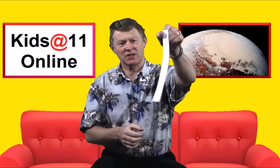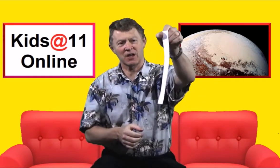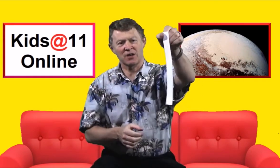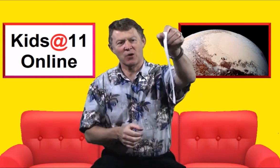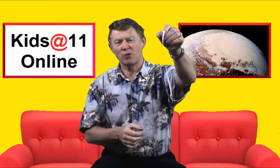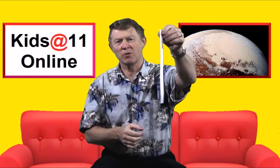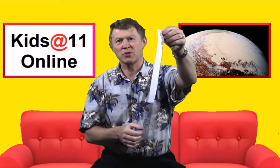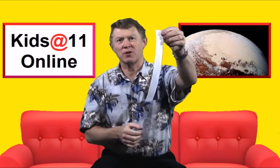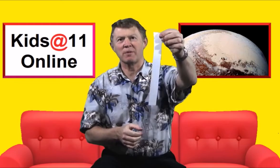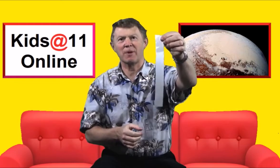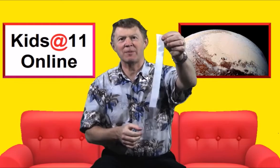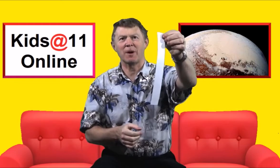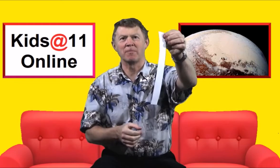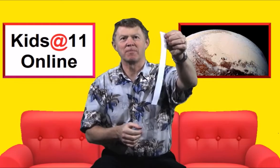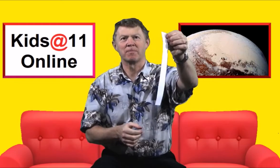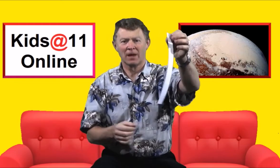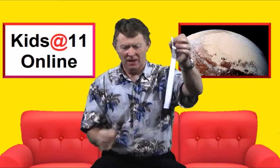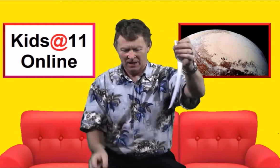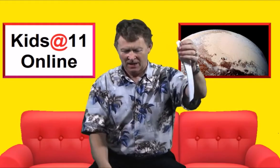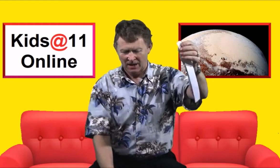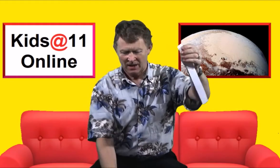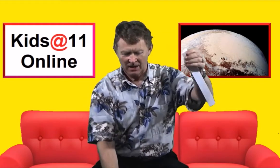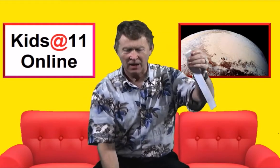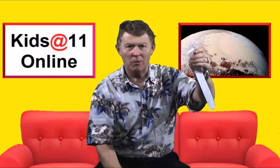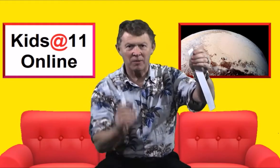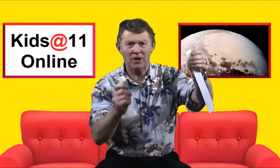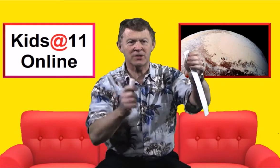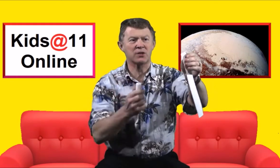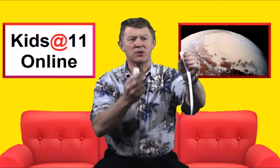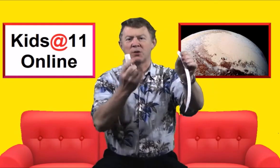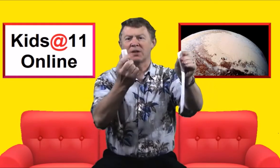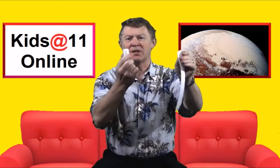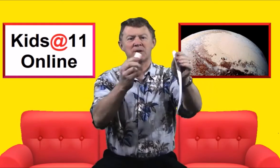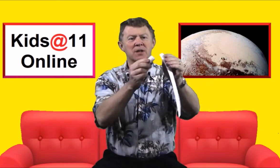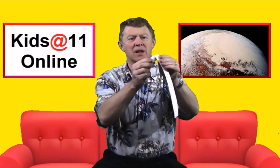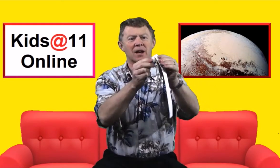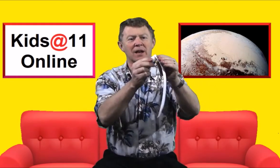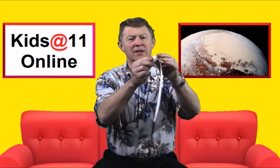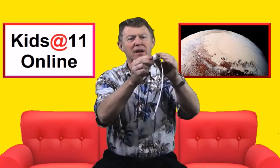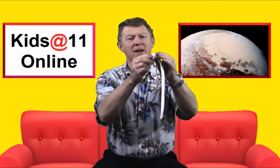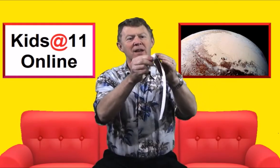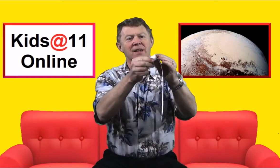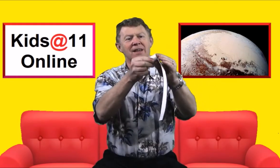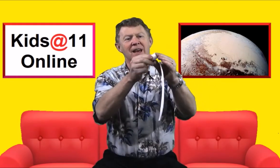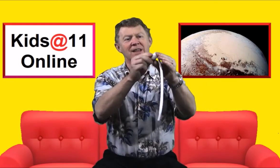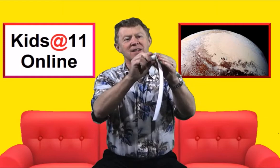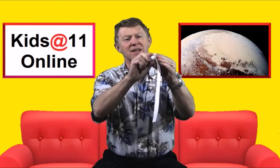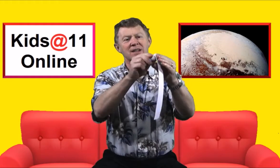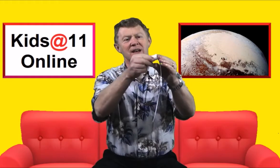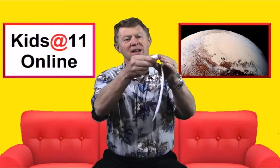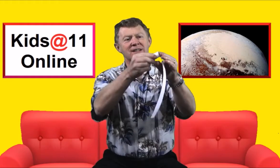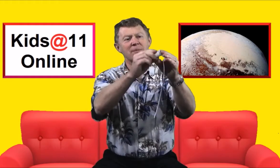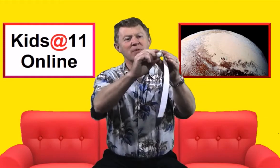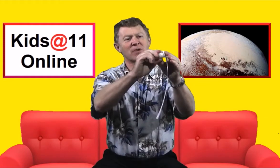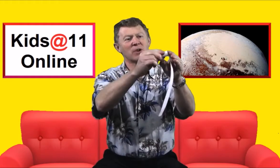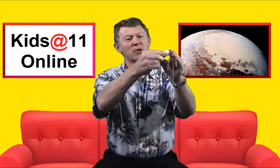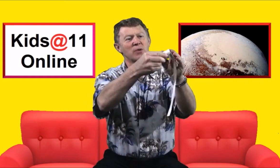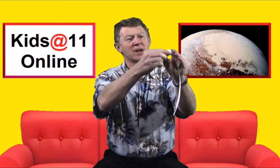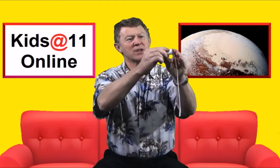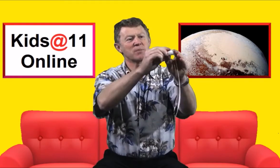here I have just a long strip of paper. Now, what I'm going to ask you to do is, later, get a dab of glue and just